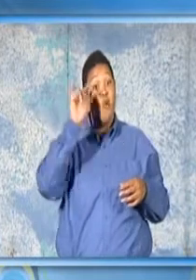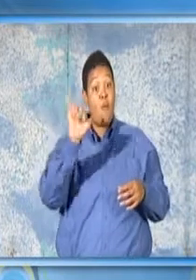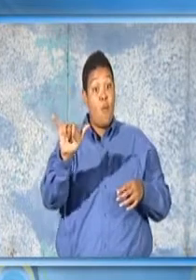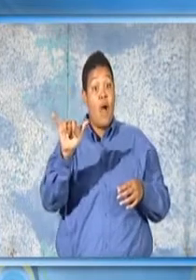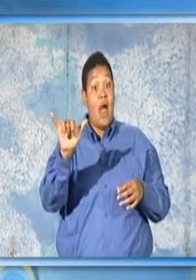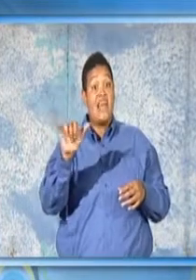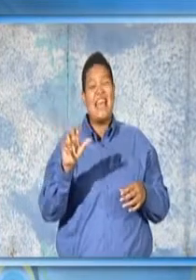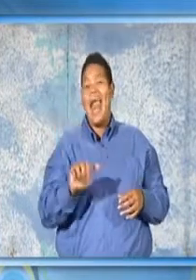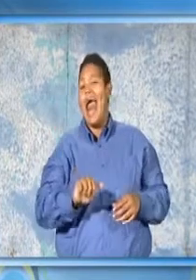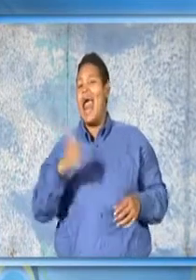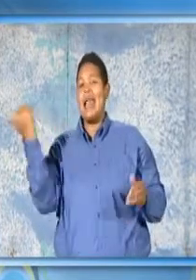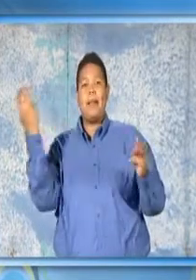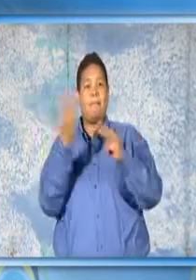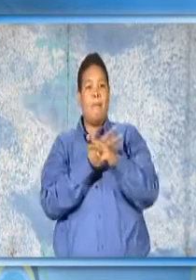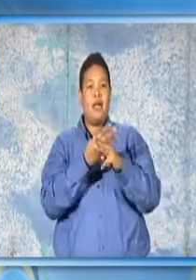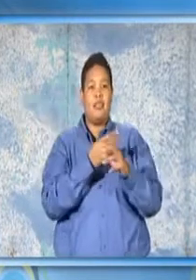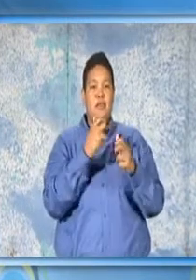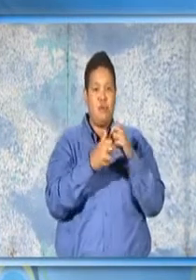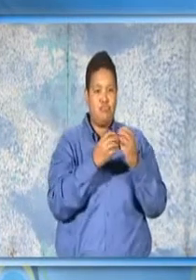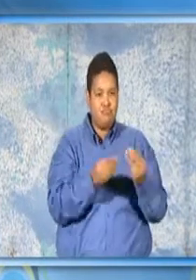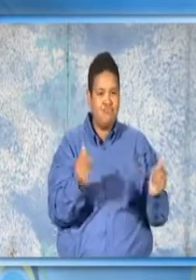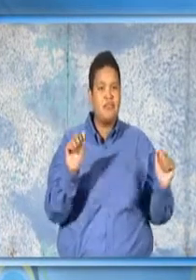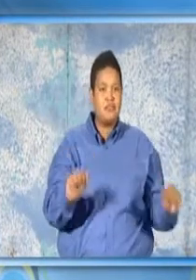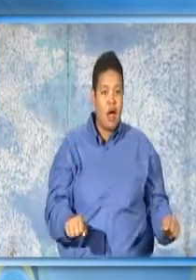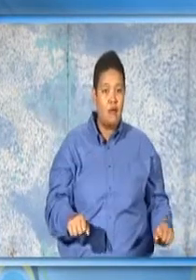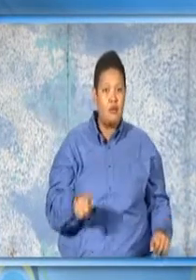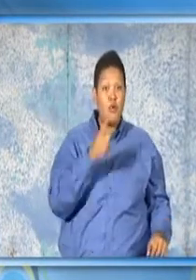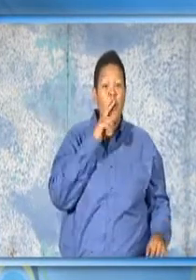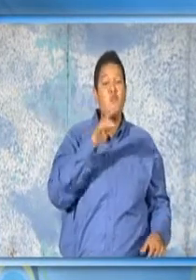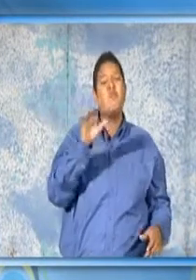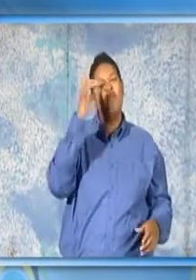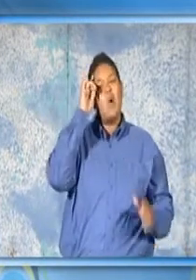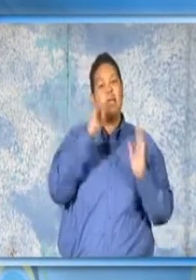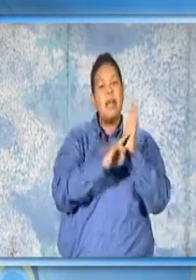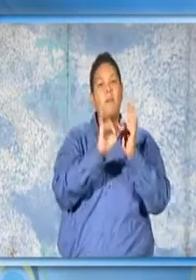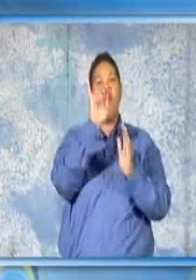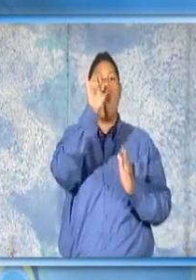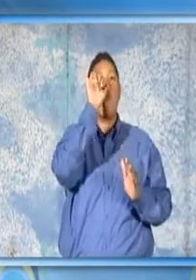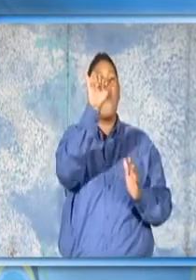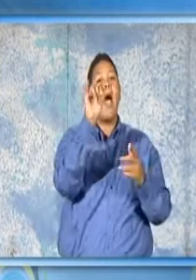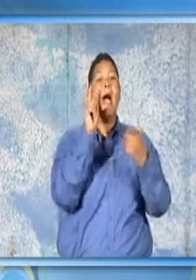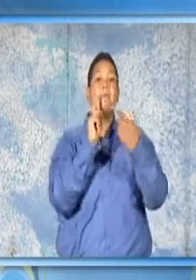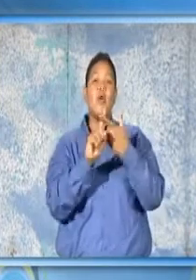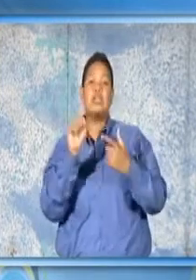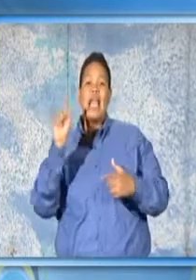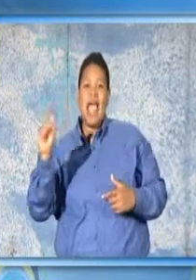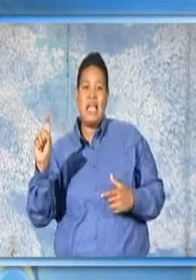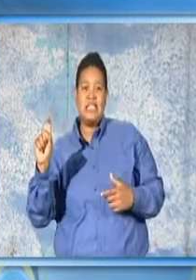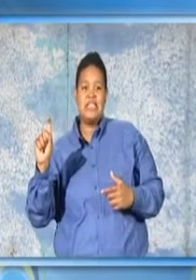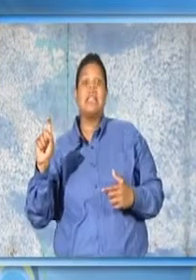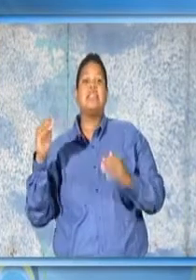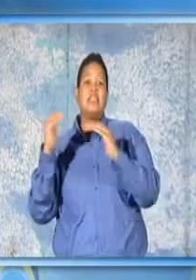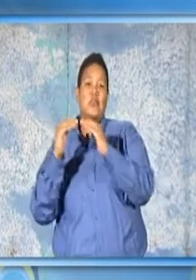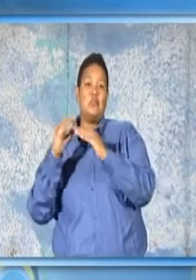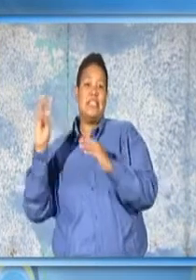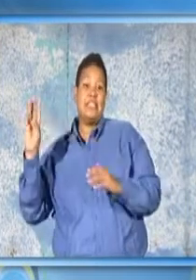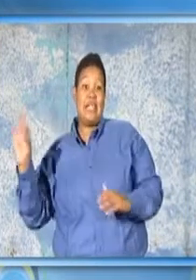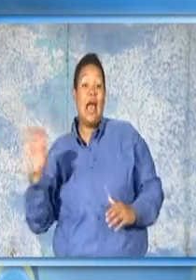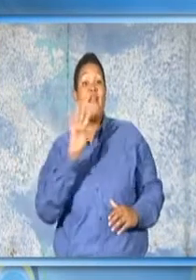in any equation. So if we choose equation 1, then x plus 48 equals